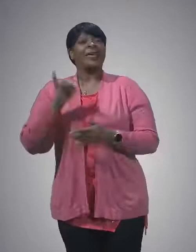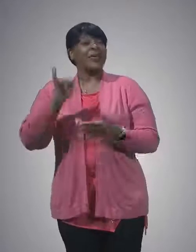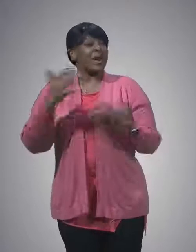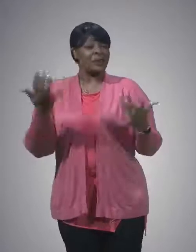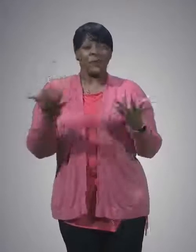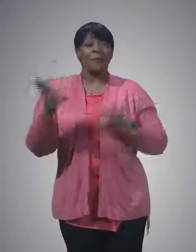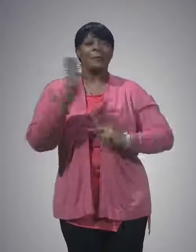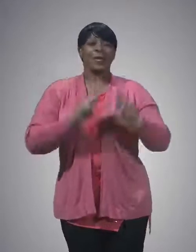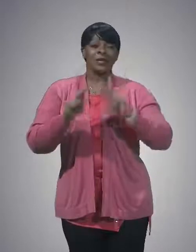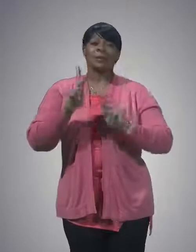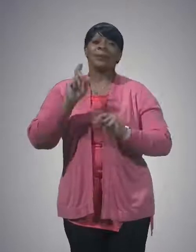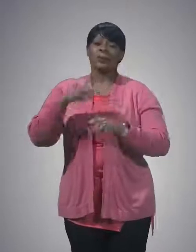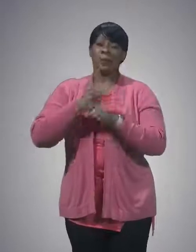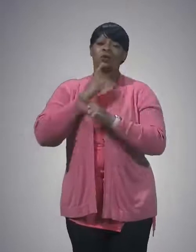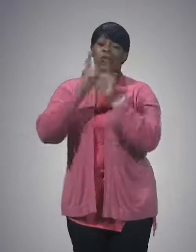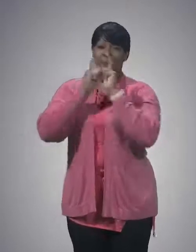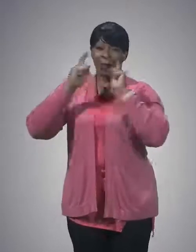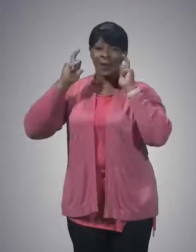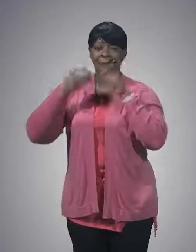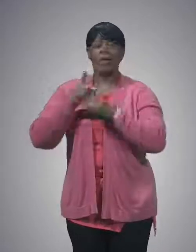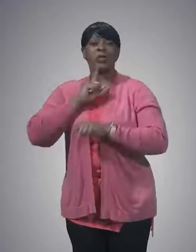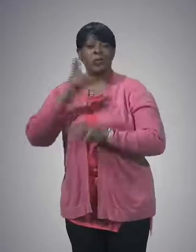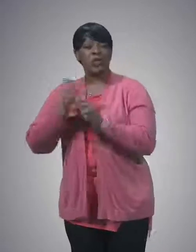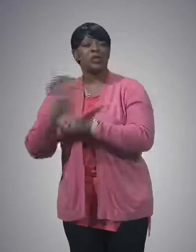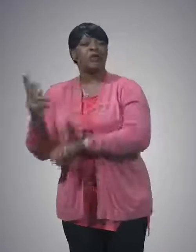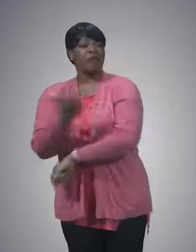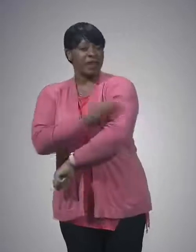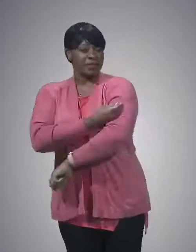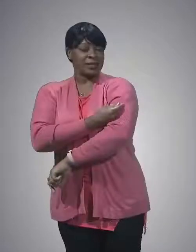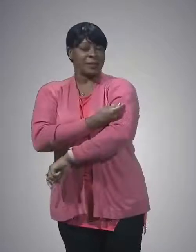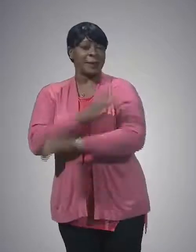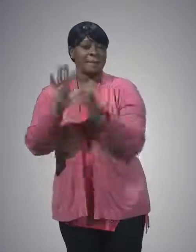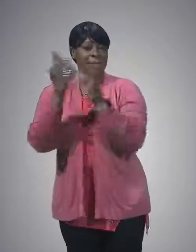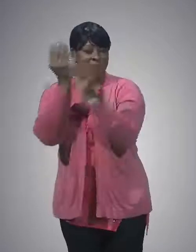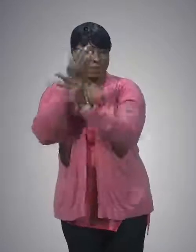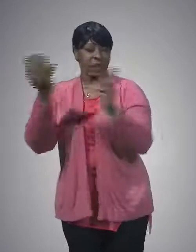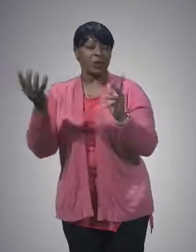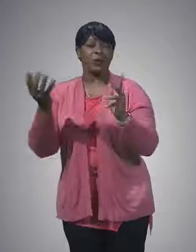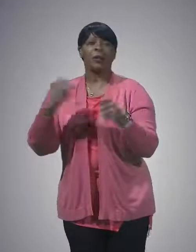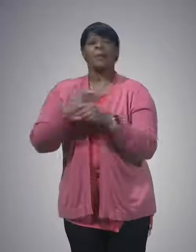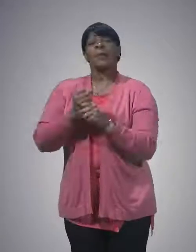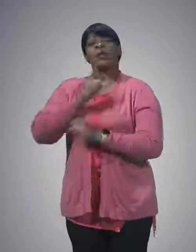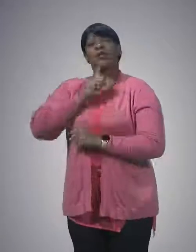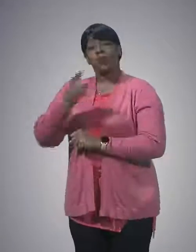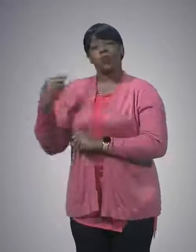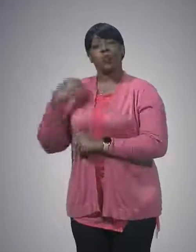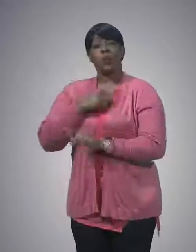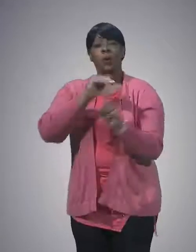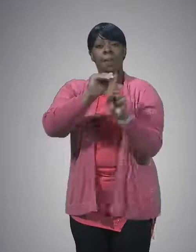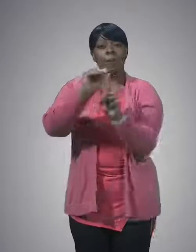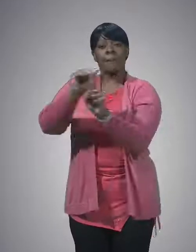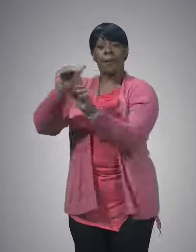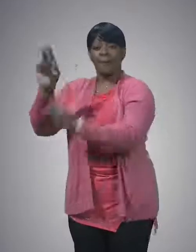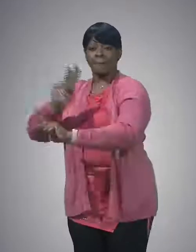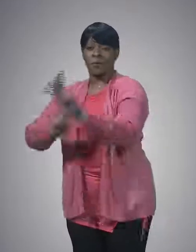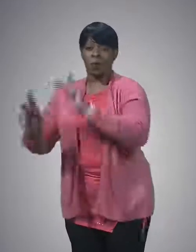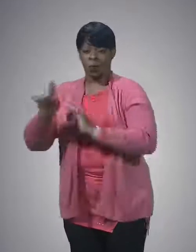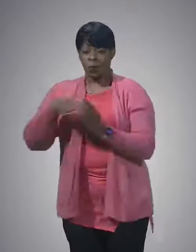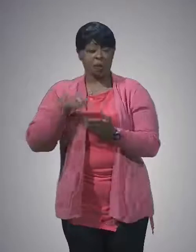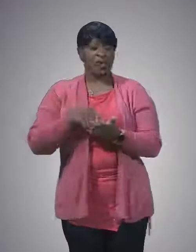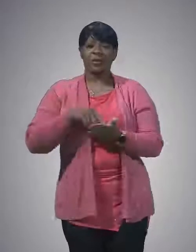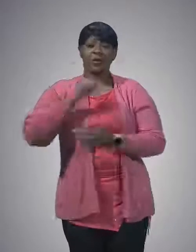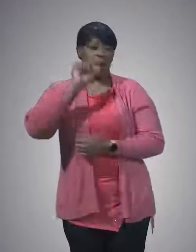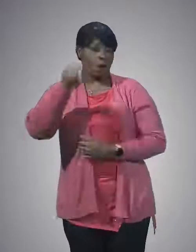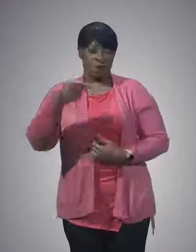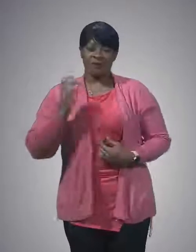making sure folks are masked up, making sure we get the vaccination message out, and making sure we're reminding people that we're doing this